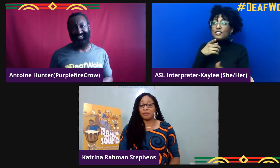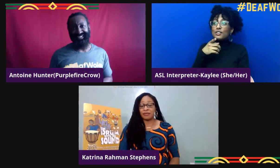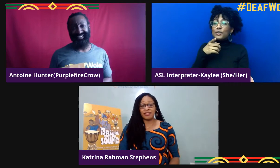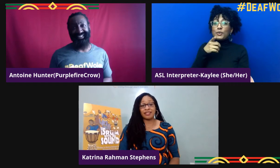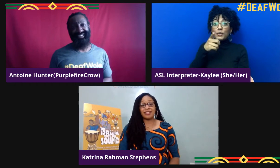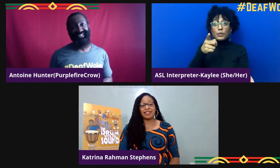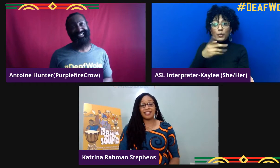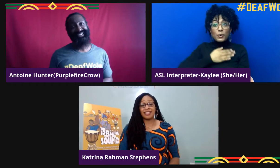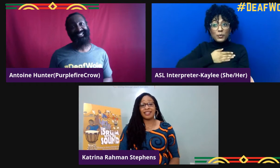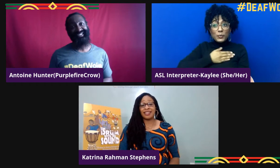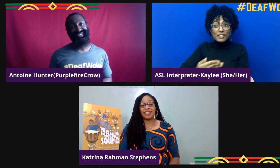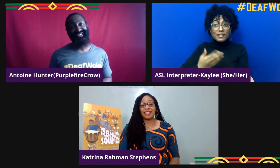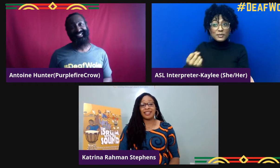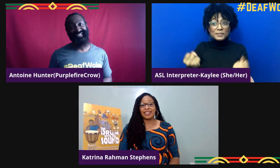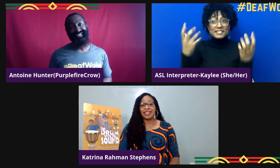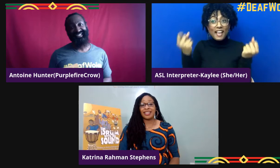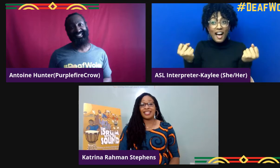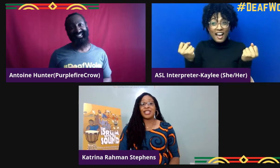sign the book.